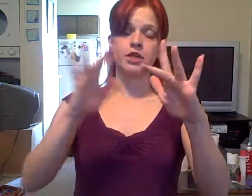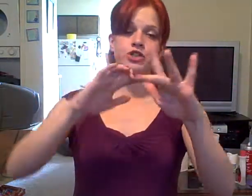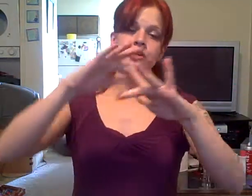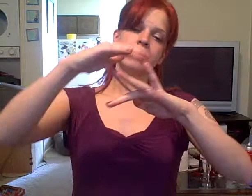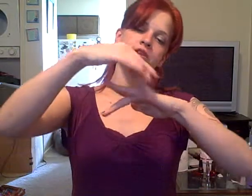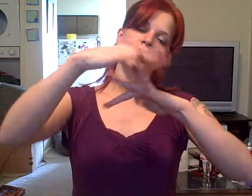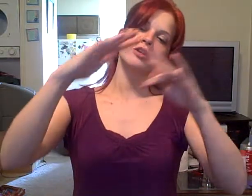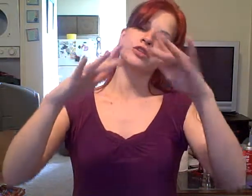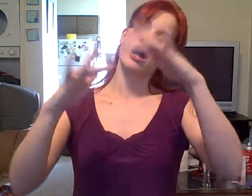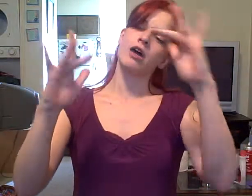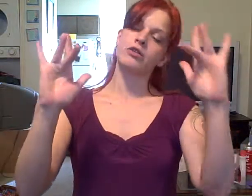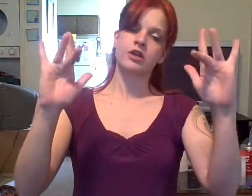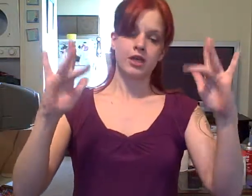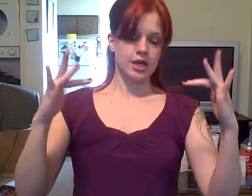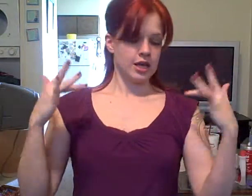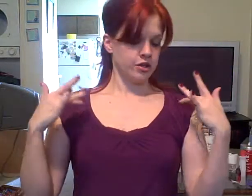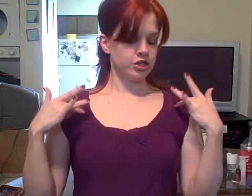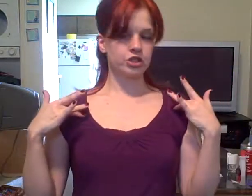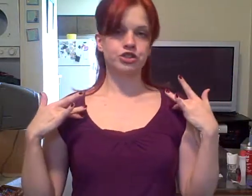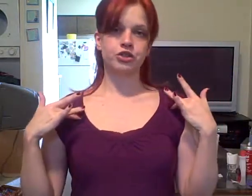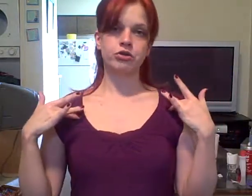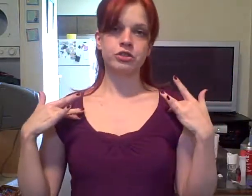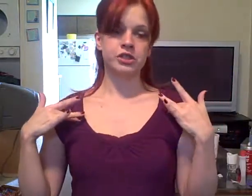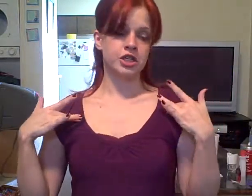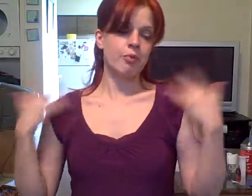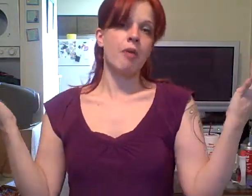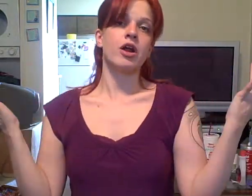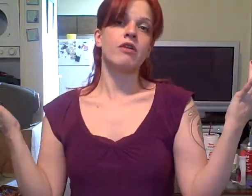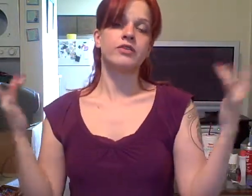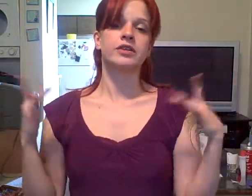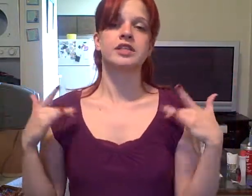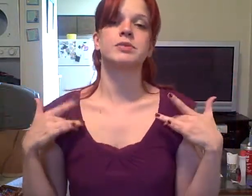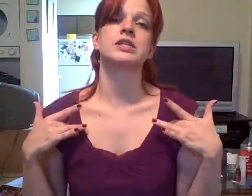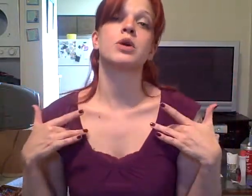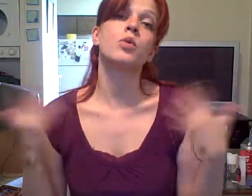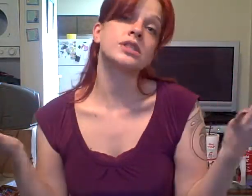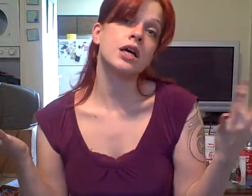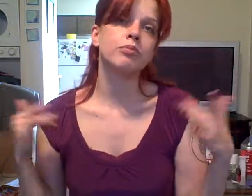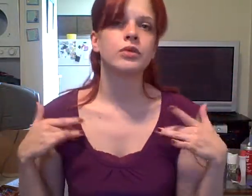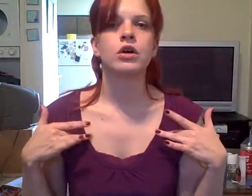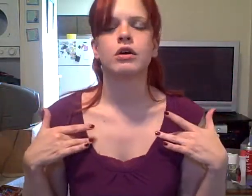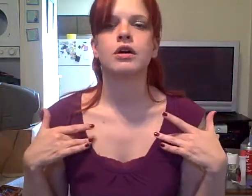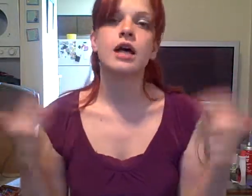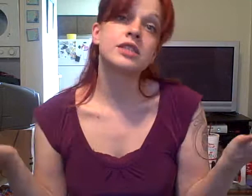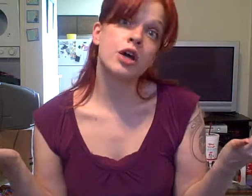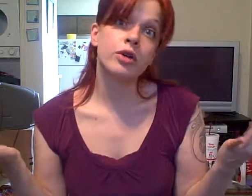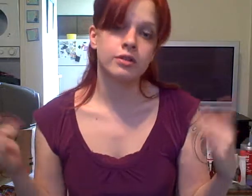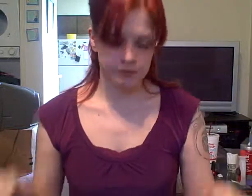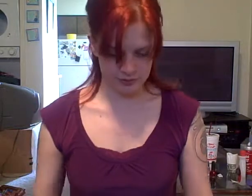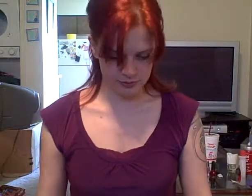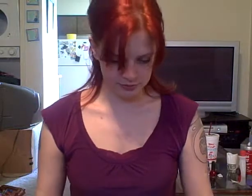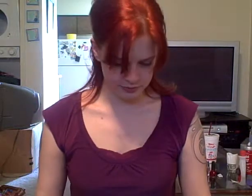sure your other fingers are out, and you touch your shoulders and you pop it off. This means like, what's up, or how's it going?